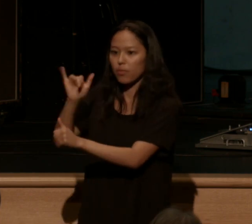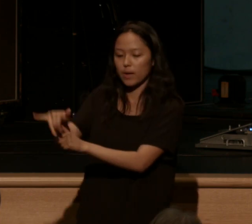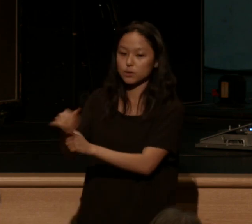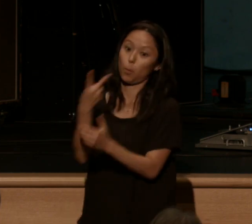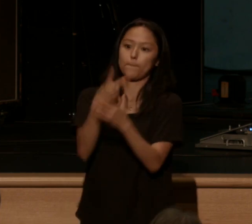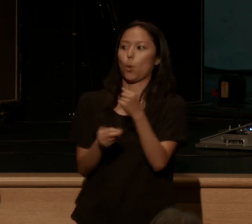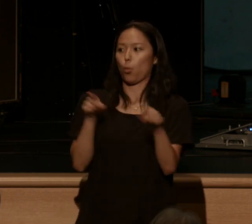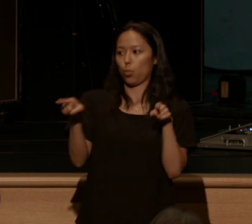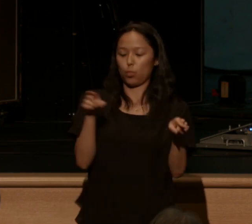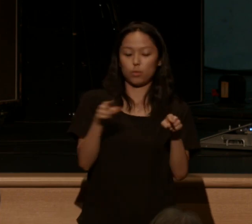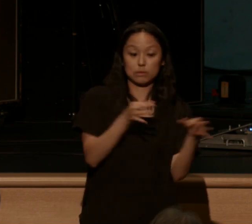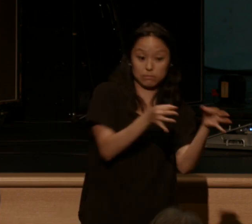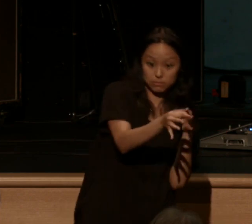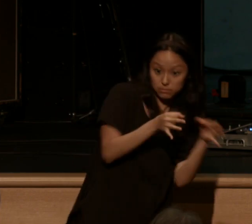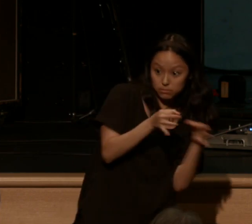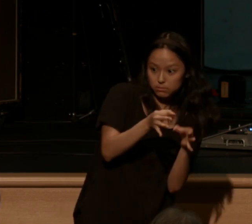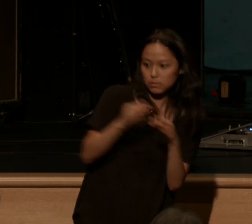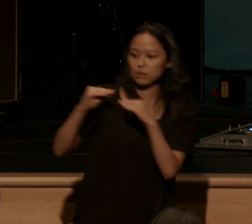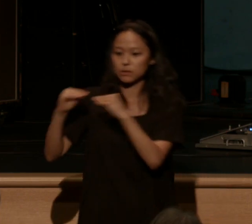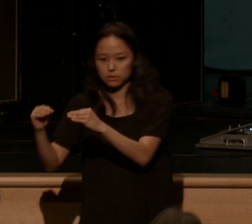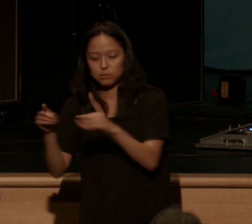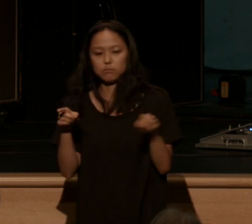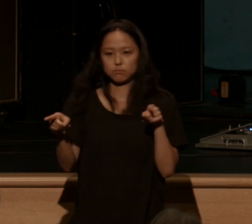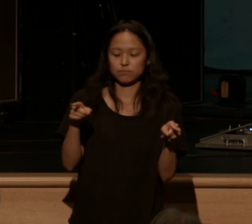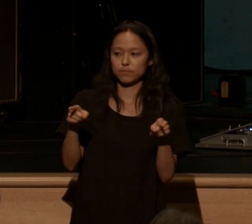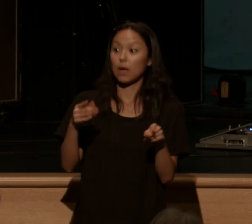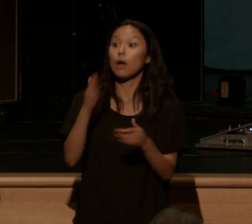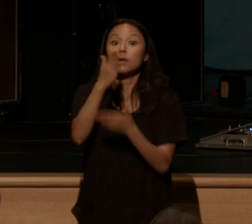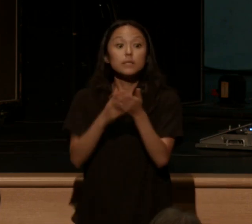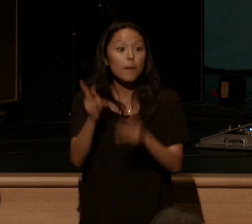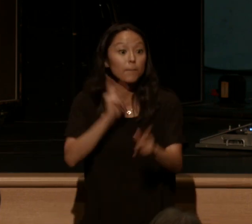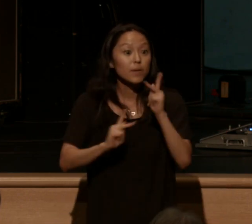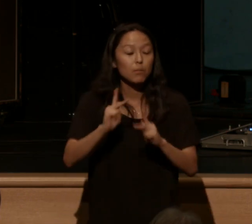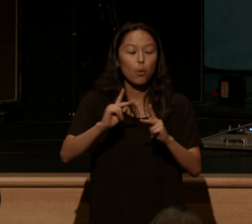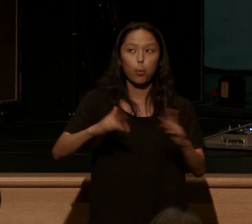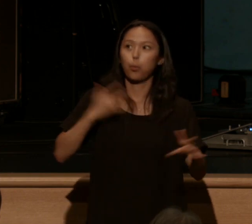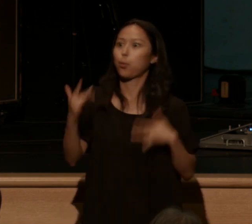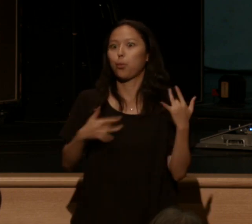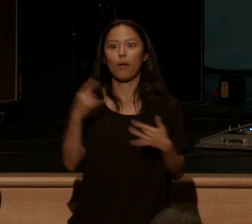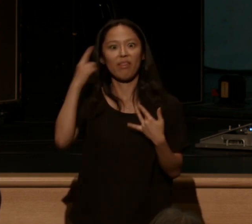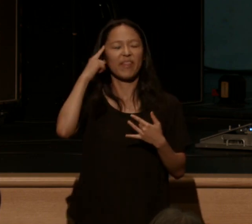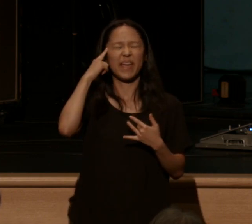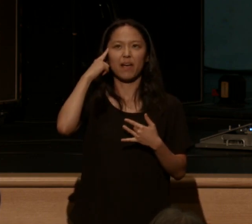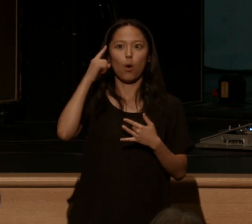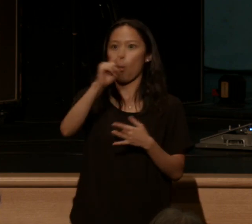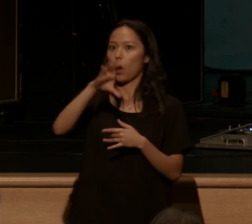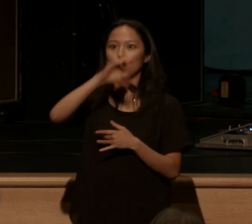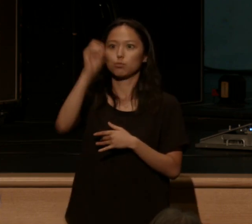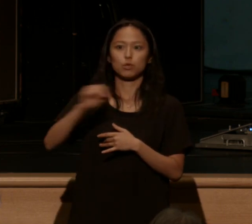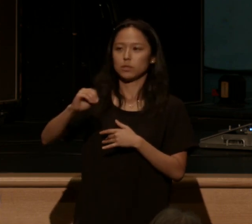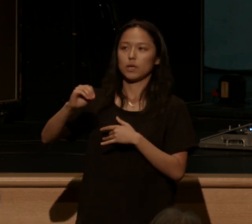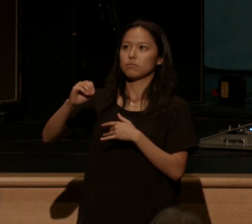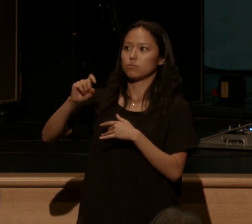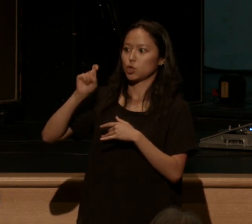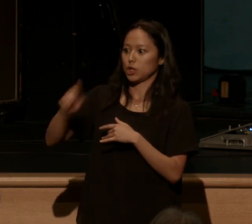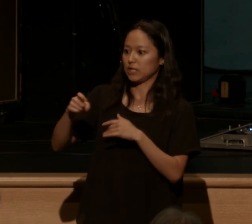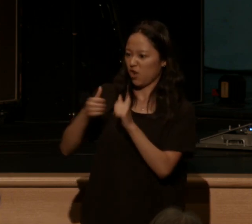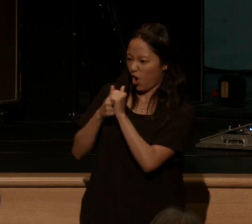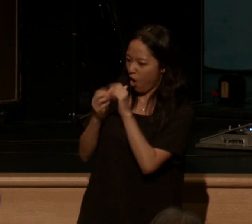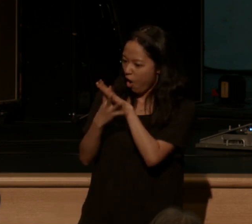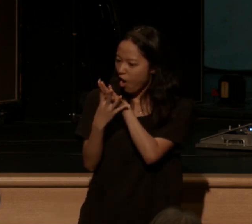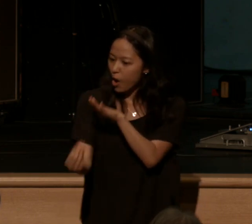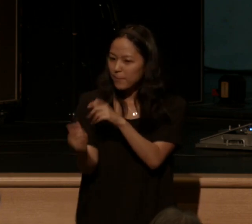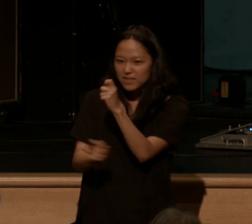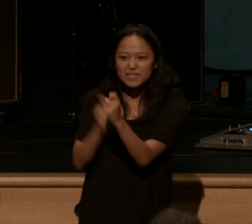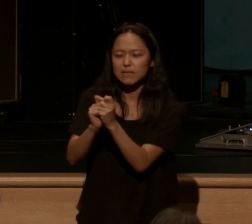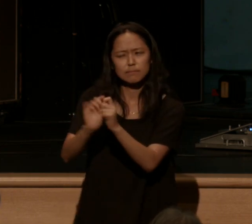happen. Some people get so excited about certain elements of doctrine, they think it's 100% prescription and it should be exactly this way, and